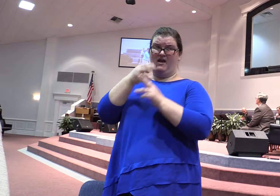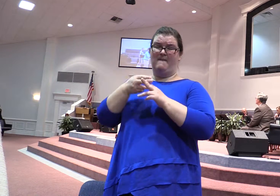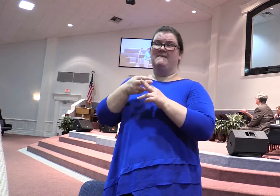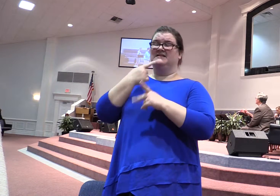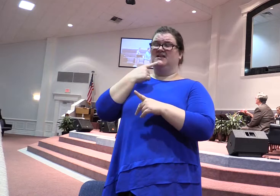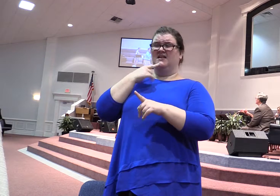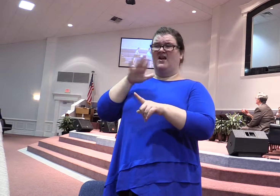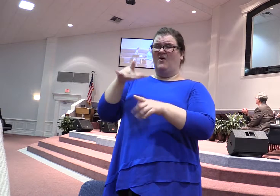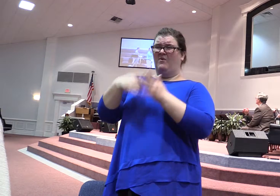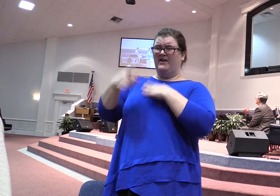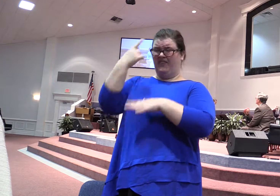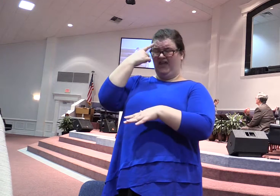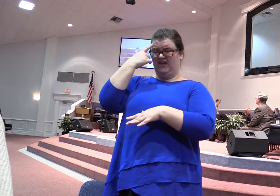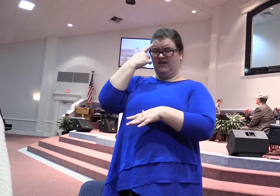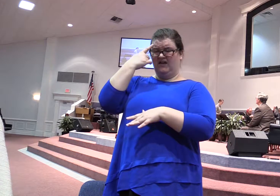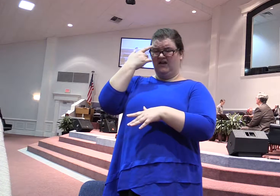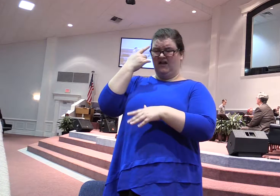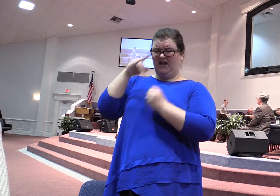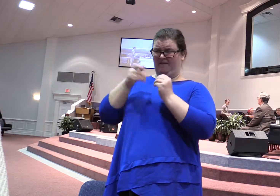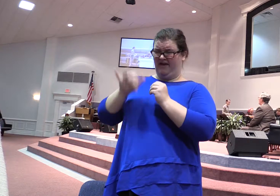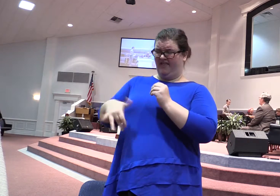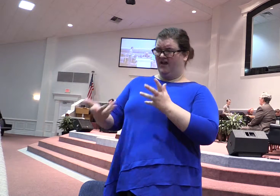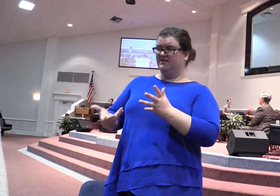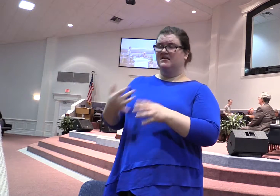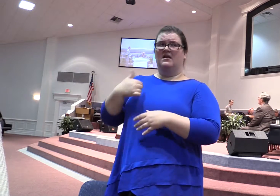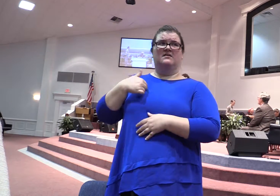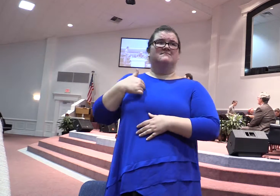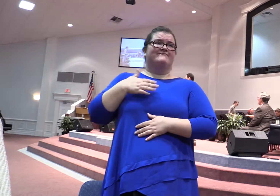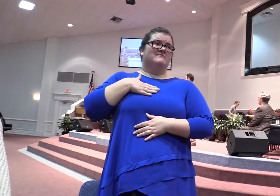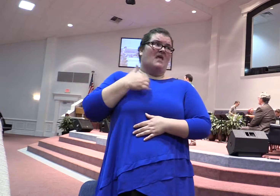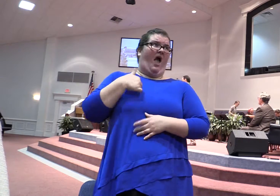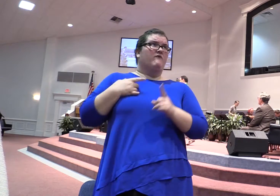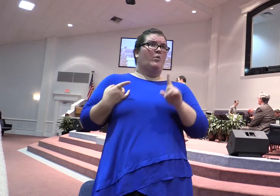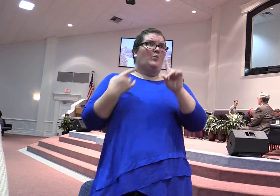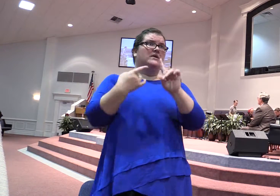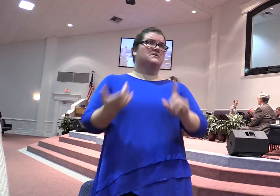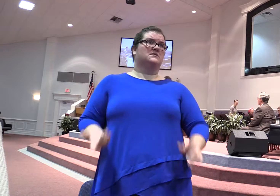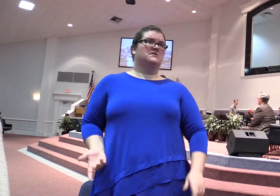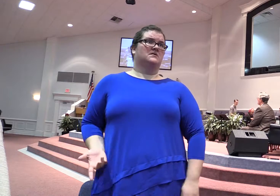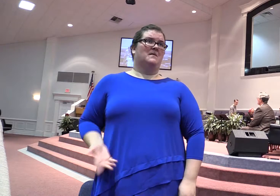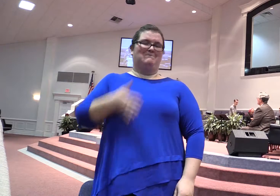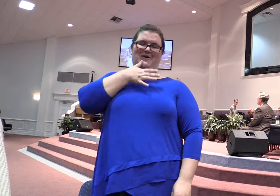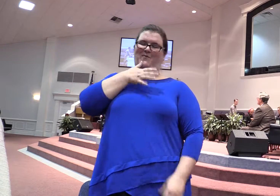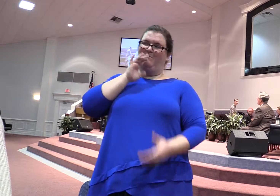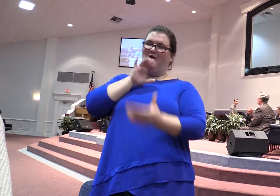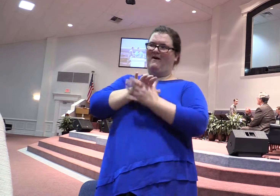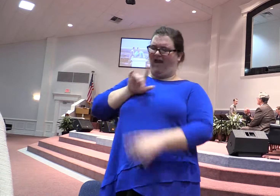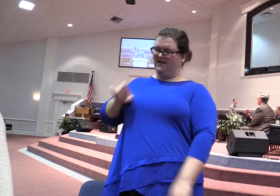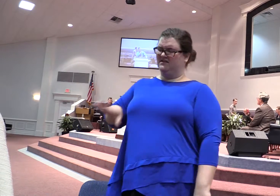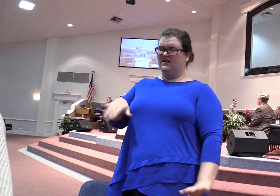said, I have a purpose. Come on. Come on. I have a